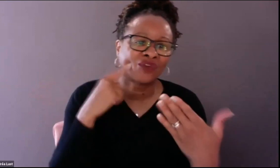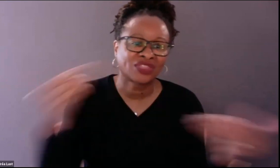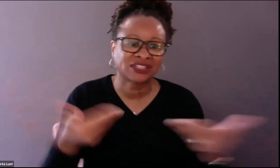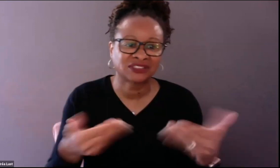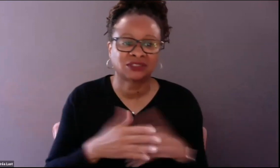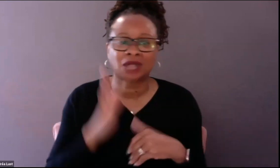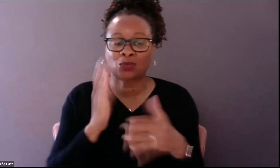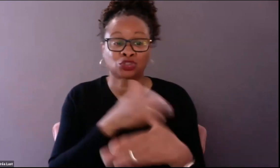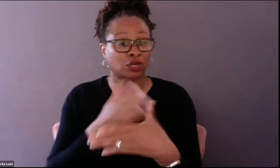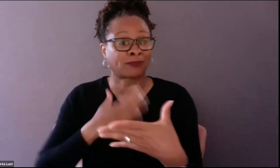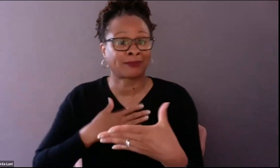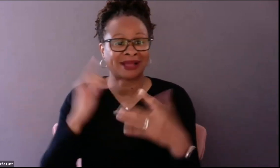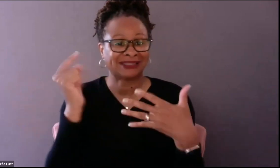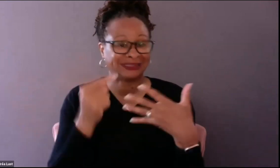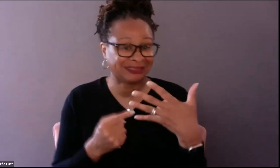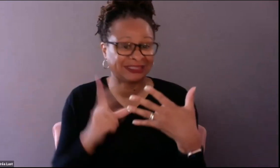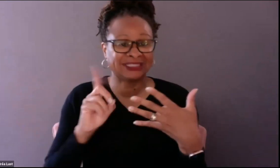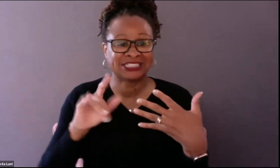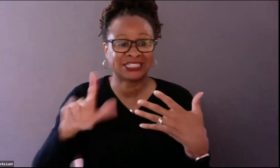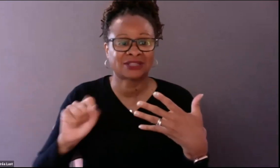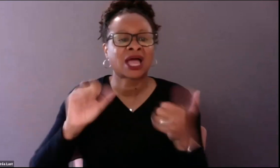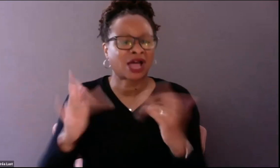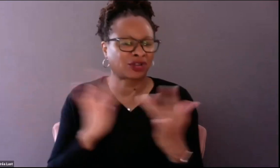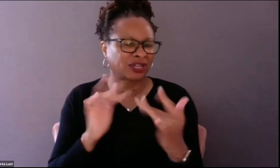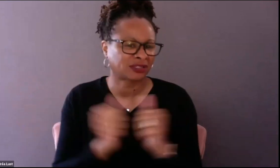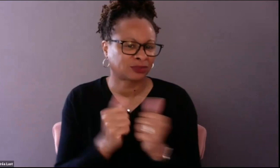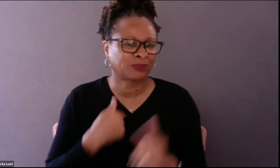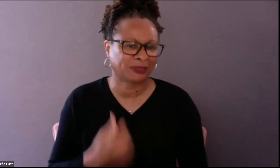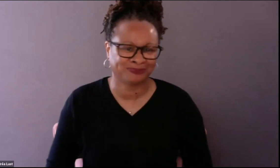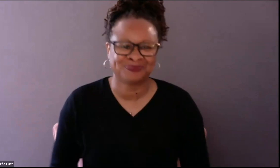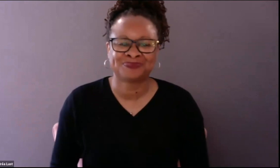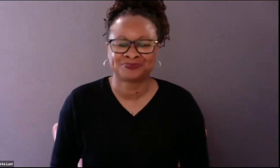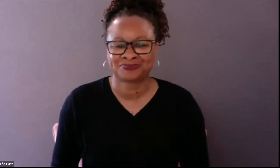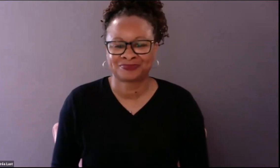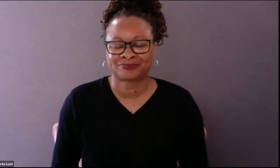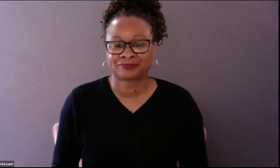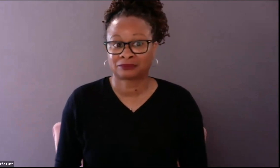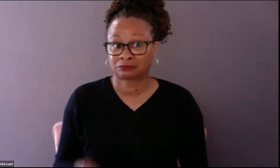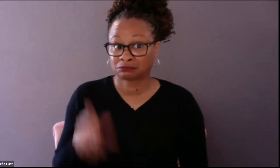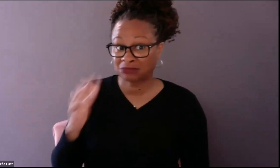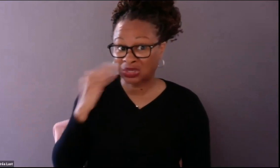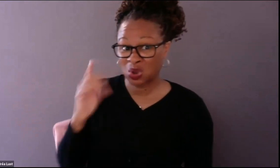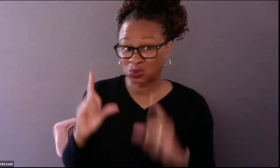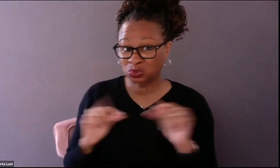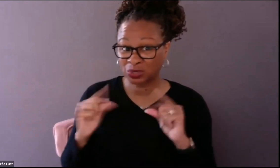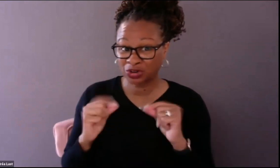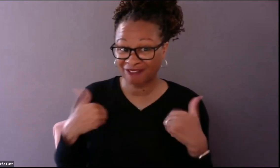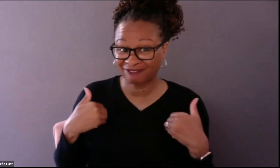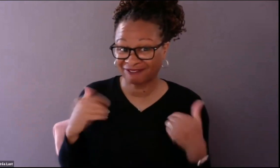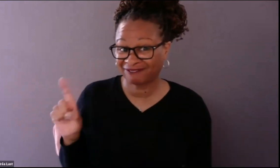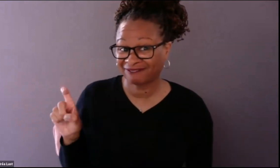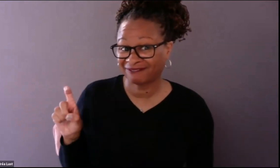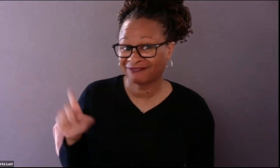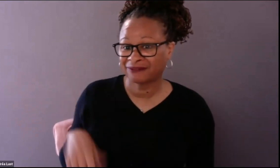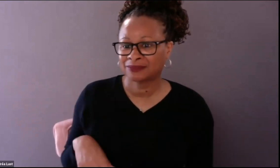my details on how to connect me. Do you know your Twitter handle offhand? Do you know it?